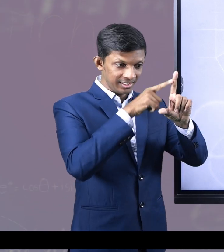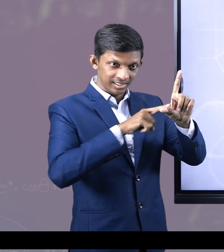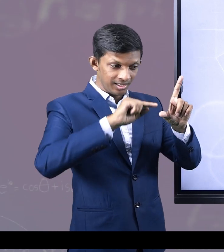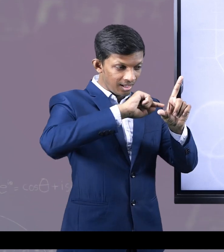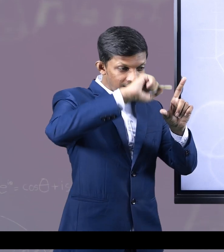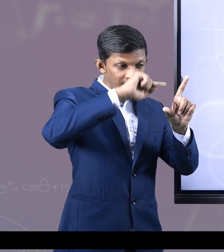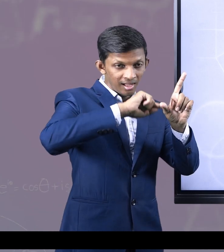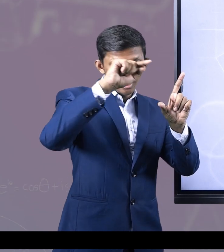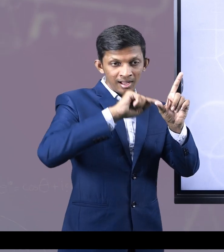adjacent angles,